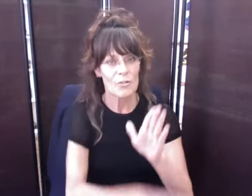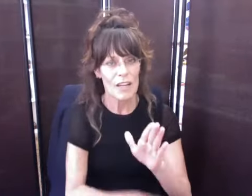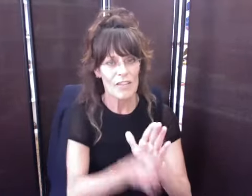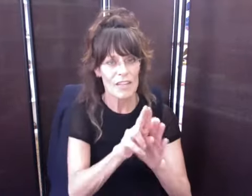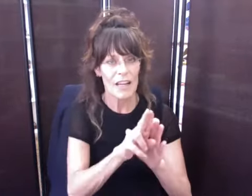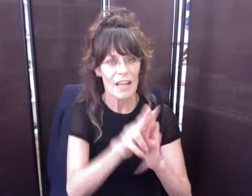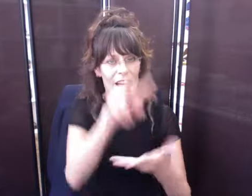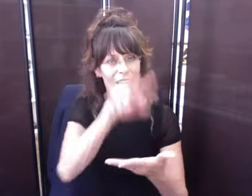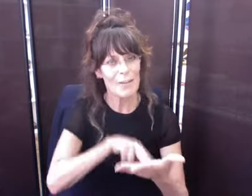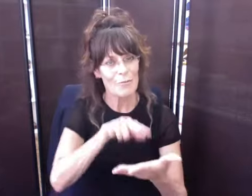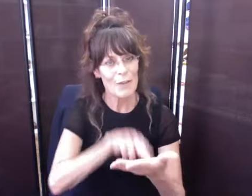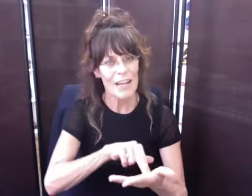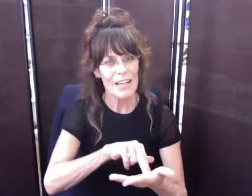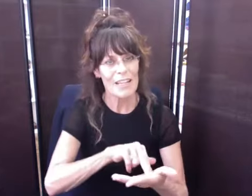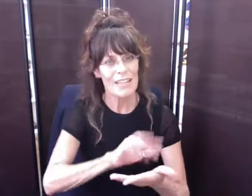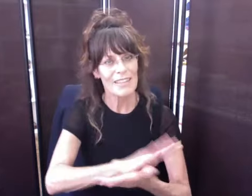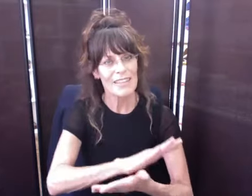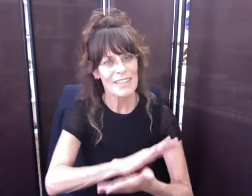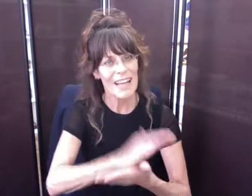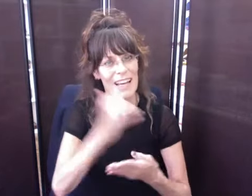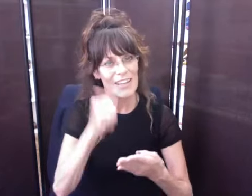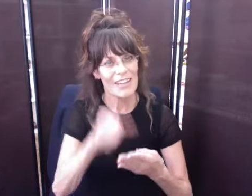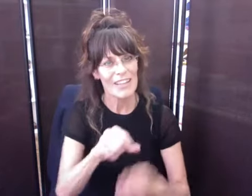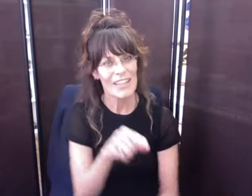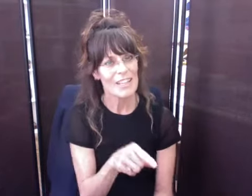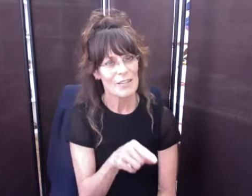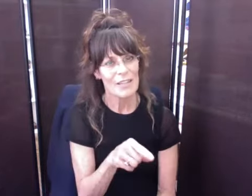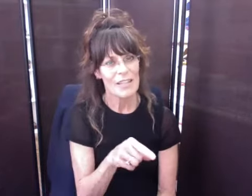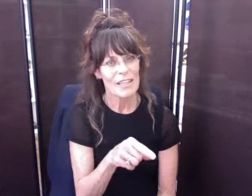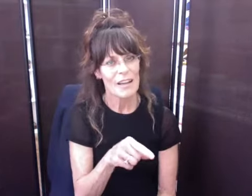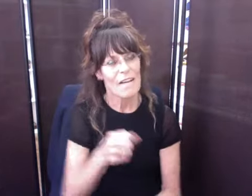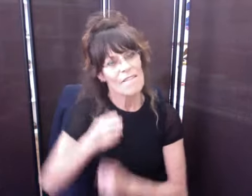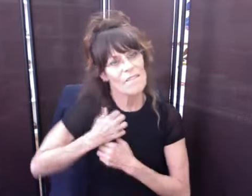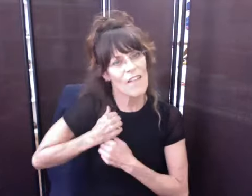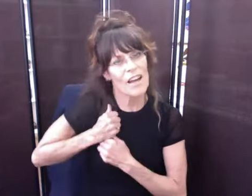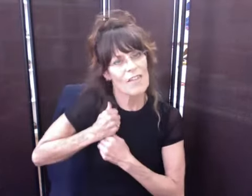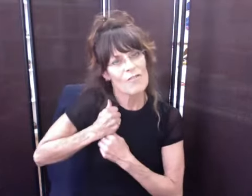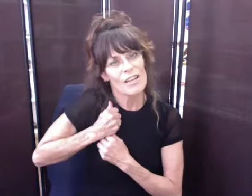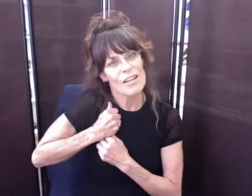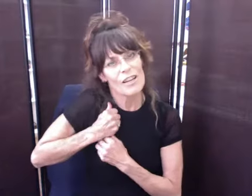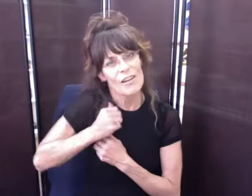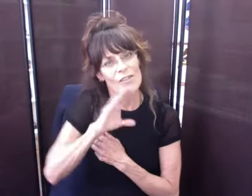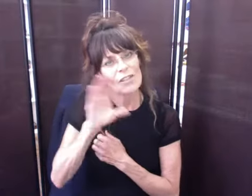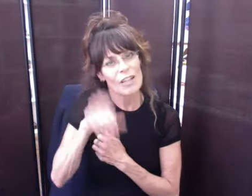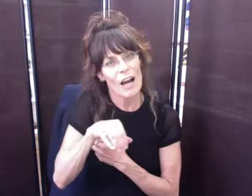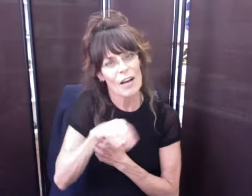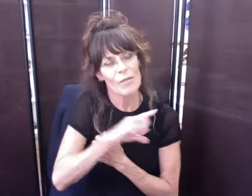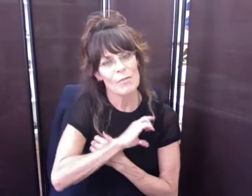man. He was a veteran of the Chicago Police Department. He was a Korean War veteran. He believed